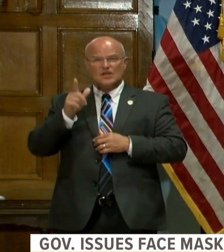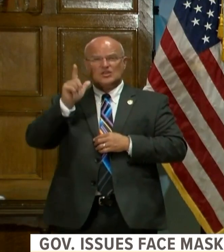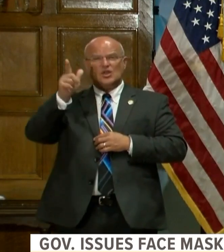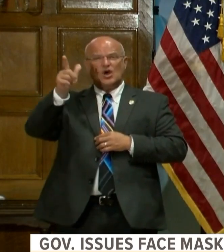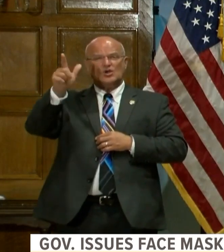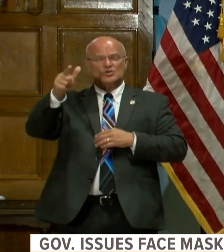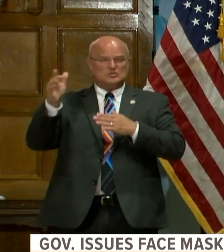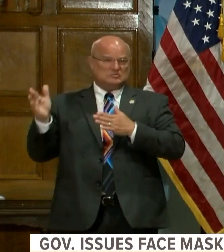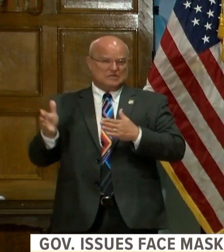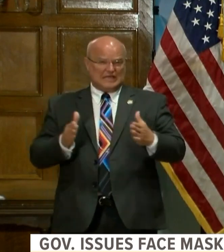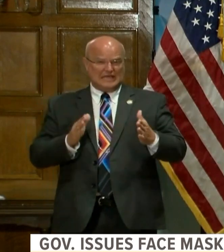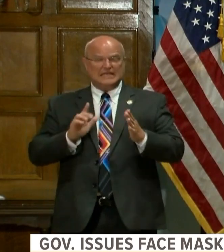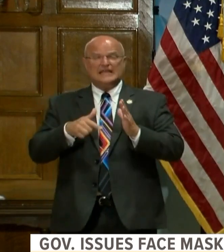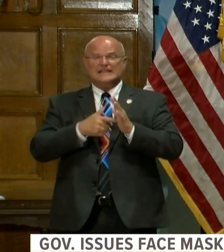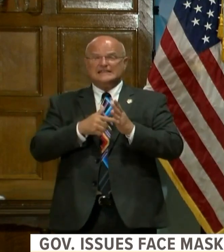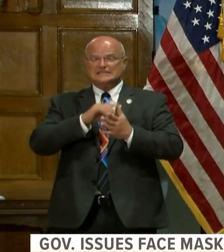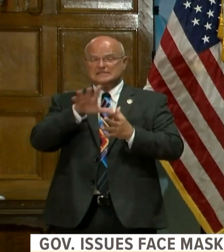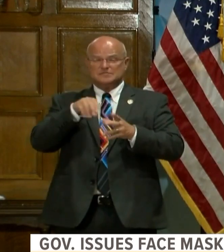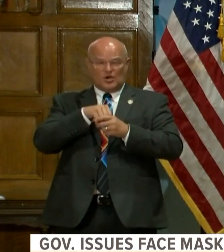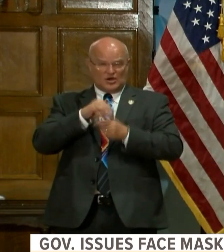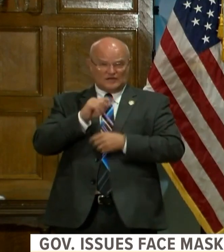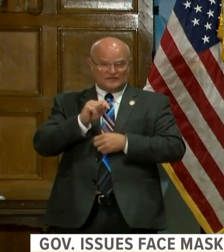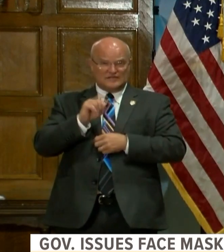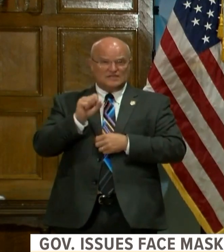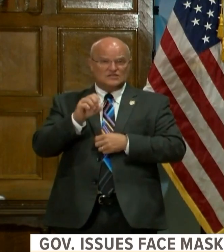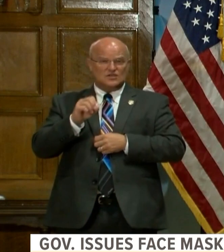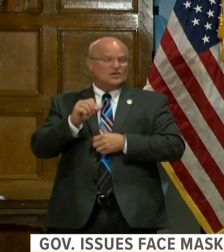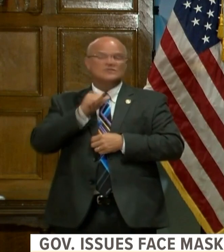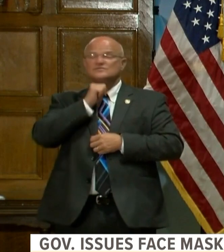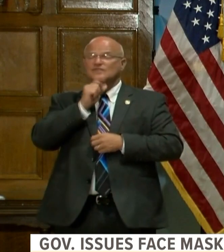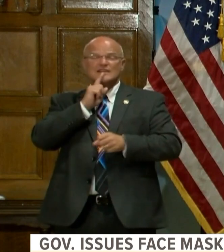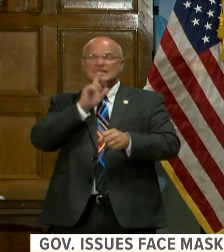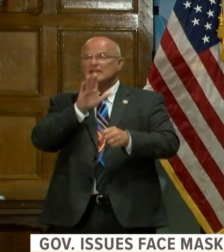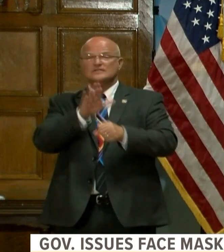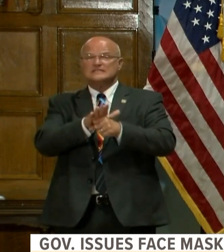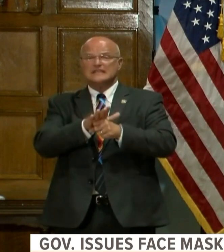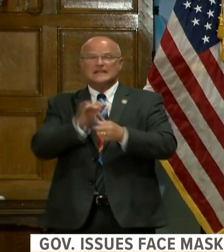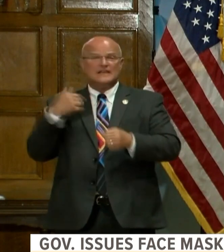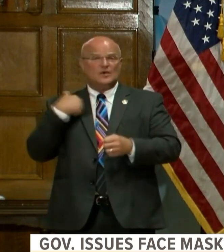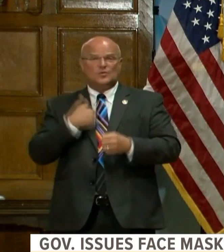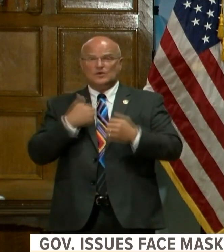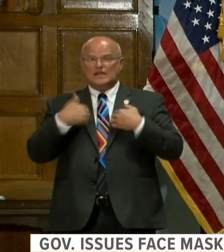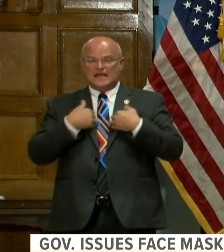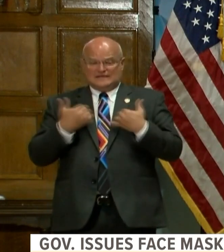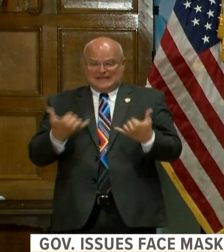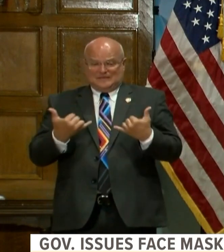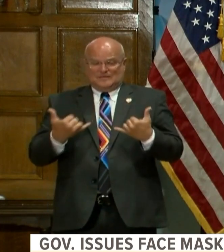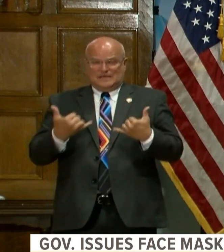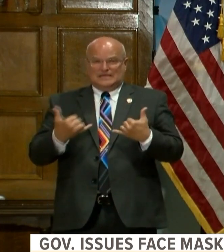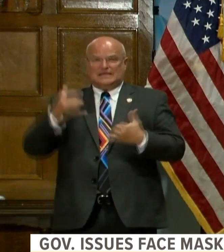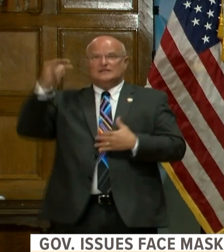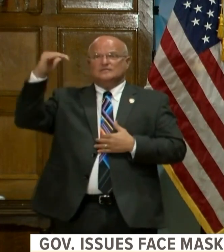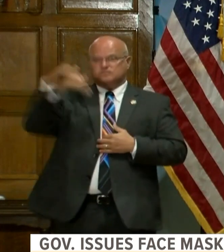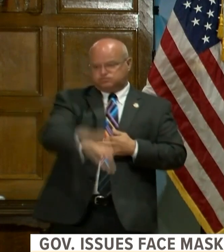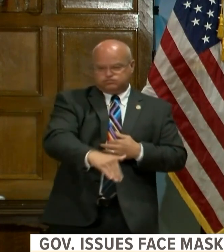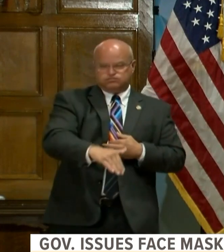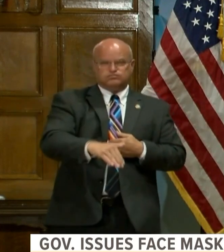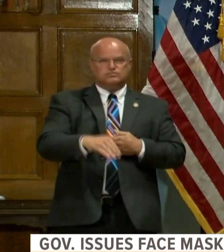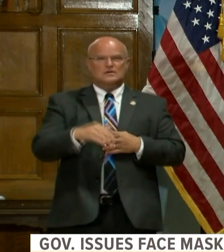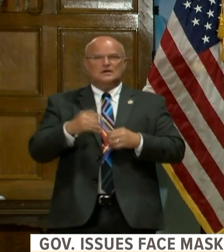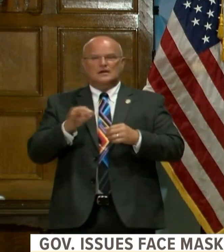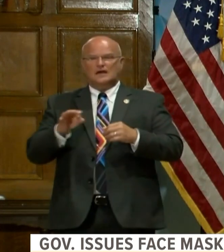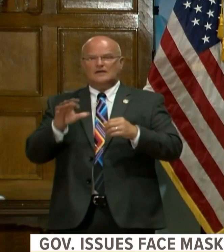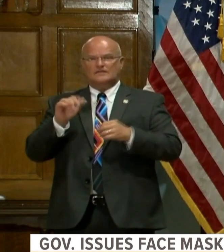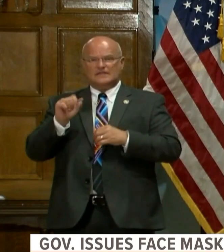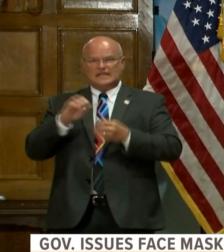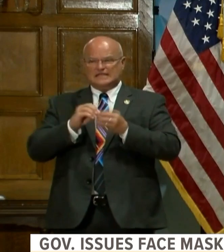longer-term strategy, and this is part of it. So there's no guarantee that we're going to have an immediate reversal of